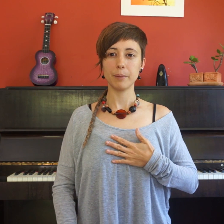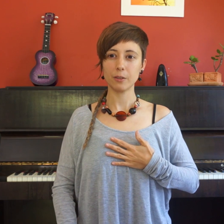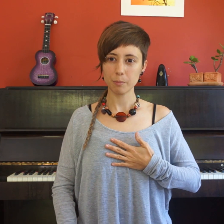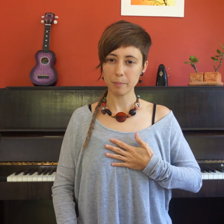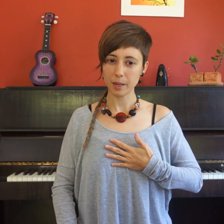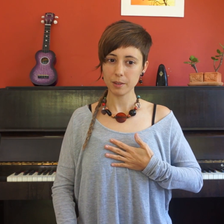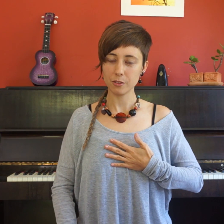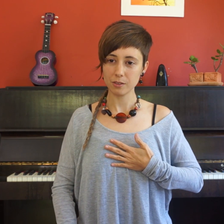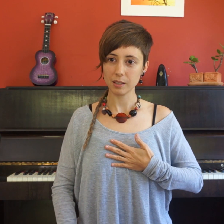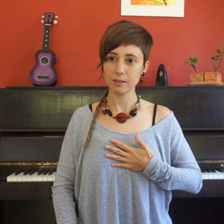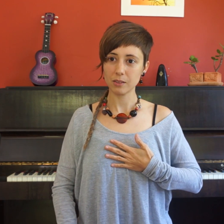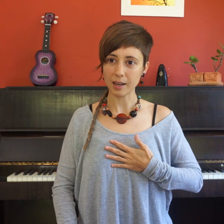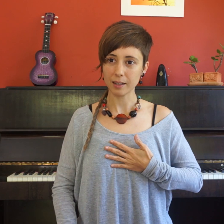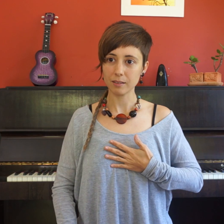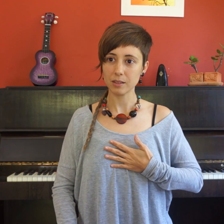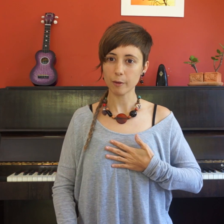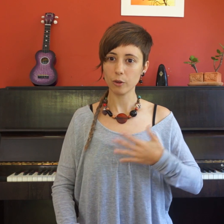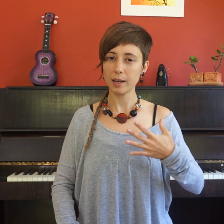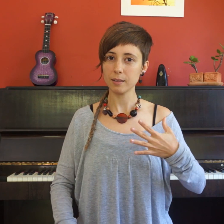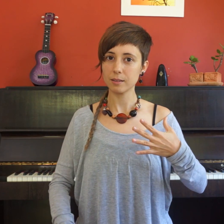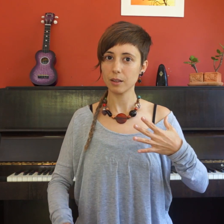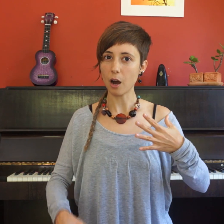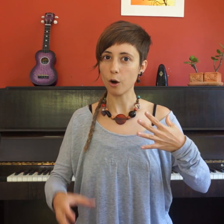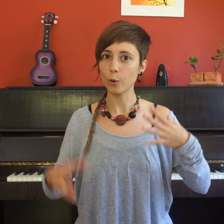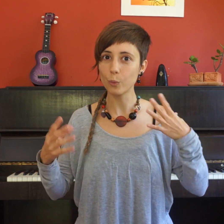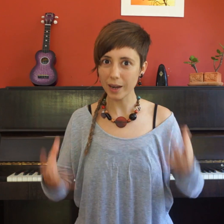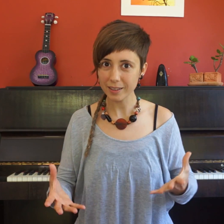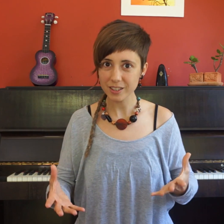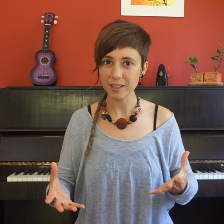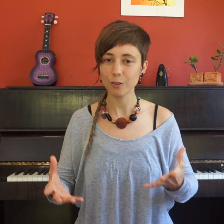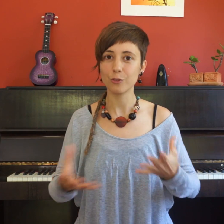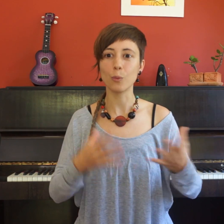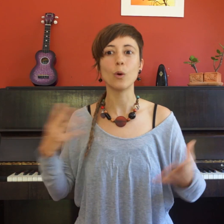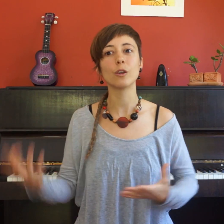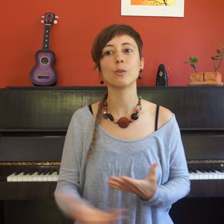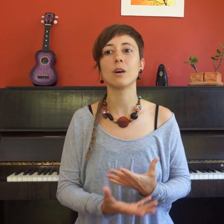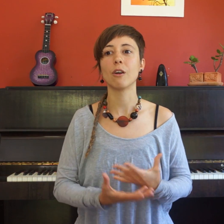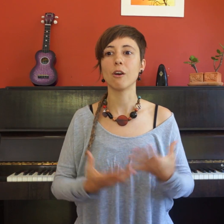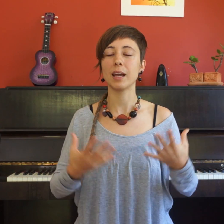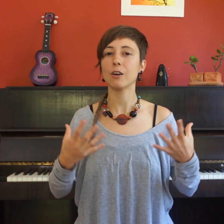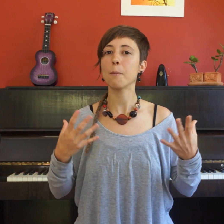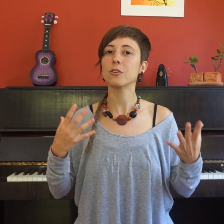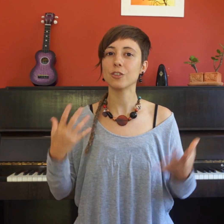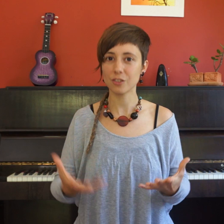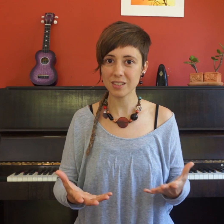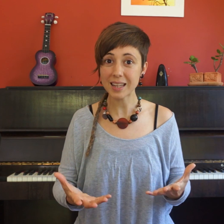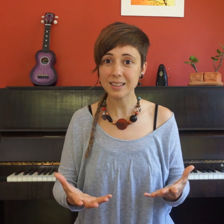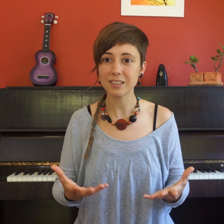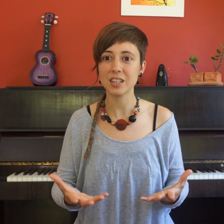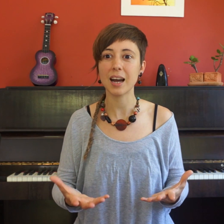Because my baby is using signs, I realize how aware she is of the world around her and how much understanding she has